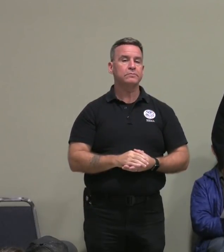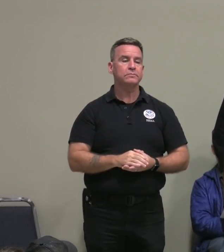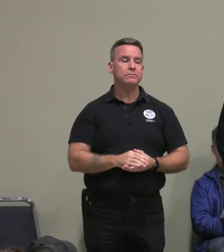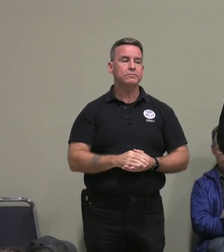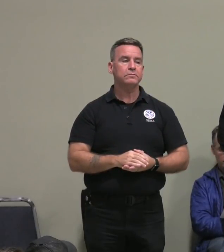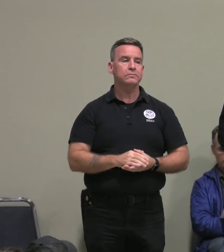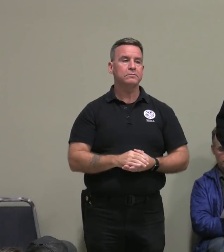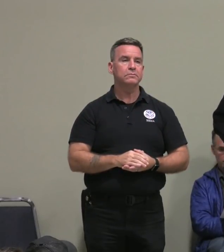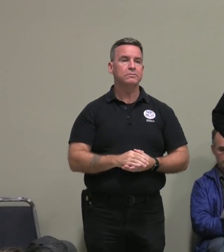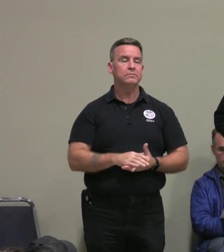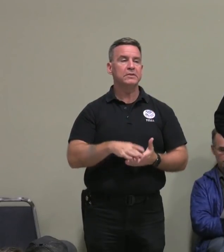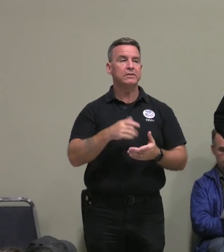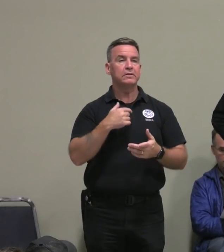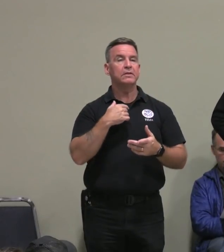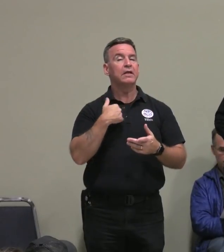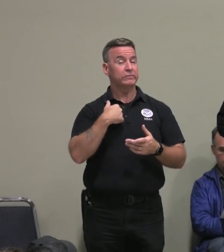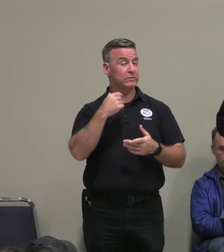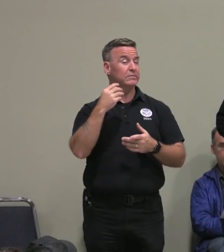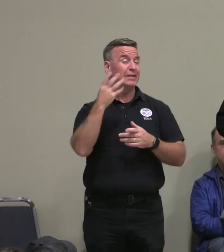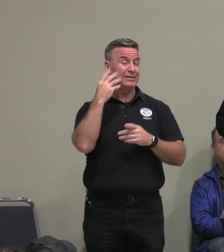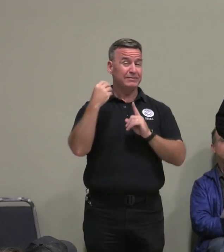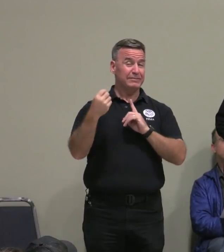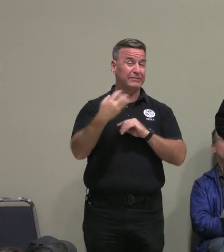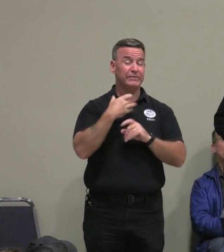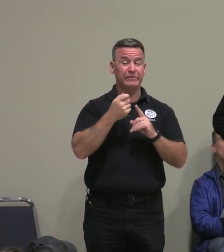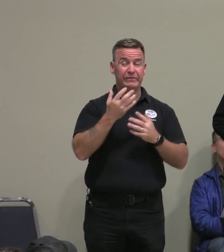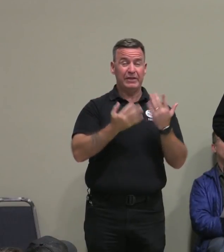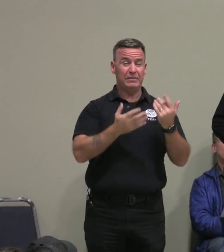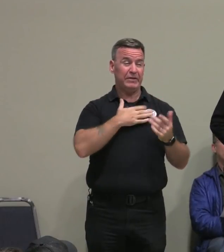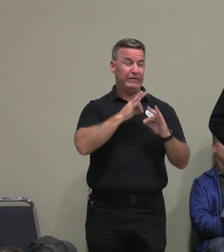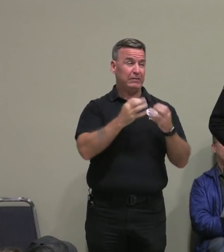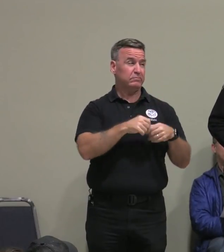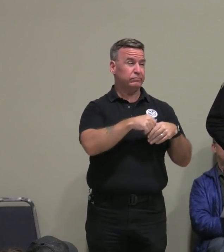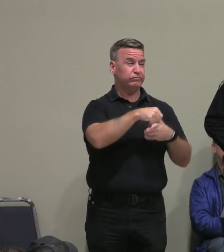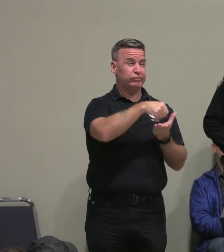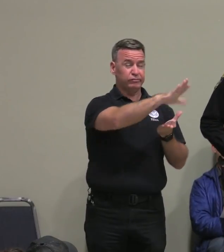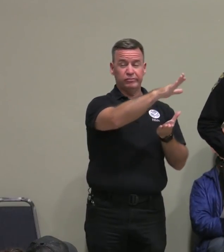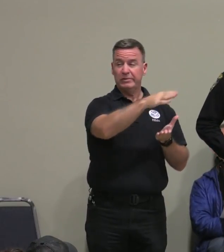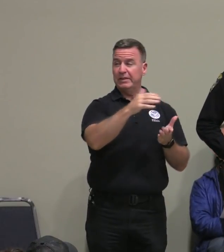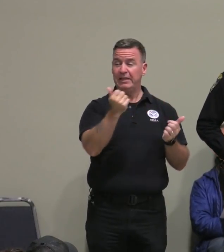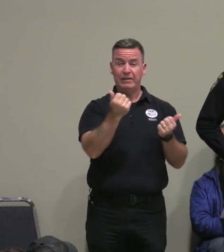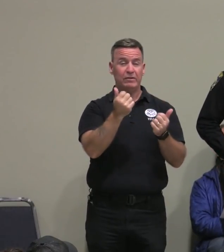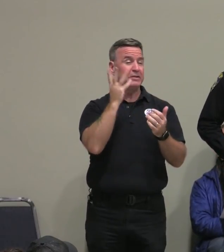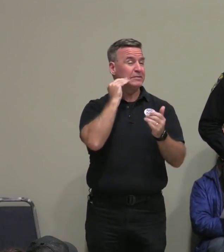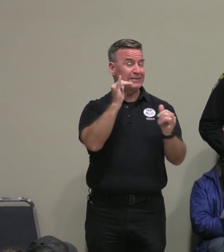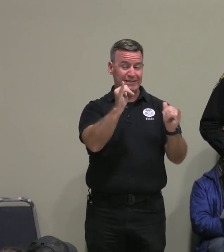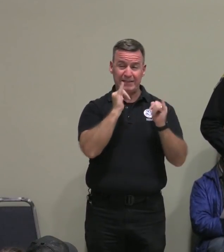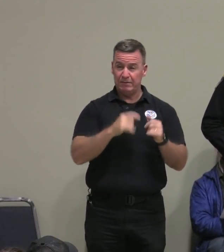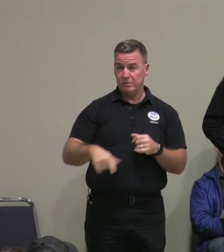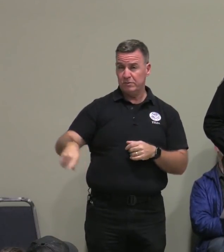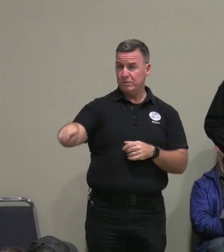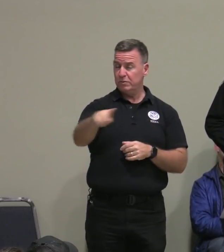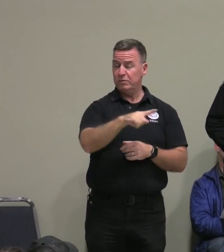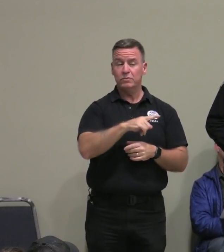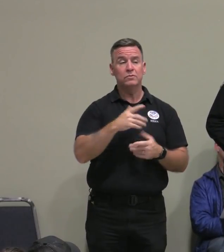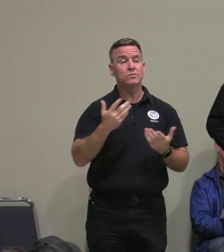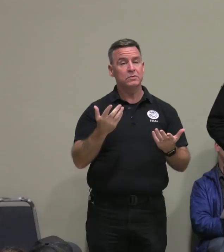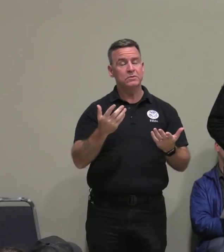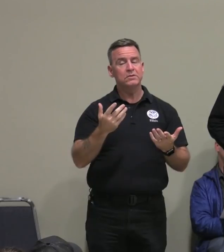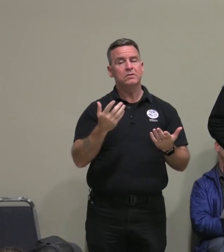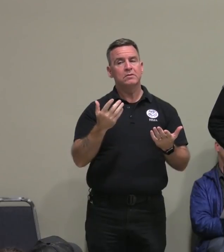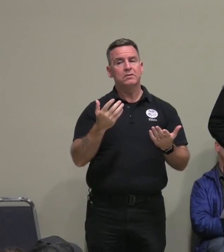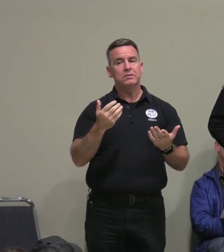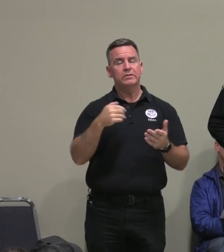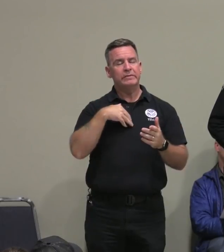I myself have been impacted by the fire. My family is displaced. We're experiencing everything that you are firsthand. So I do